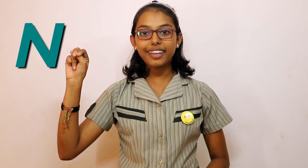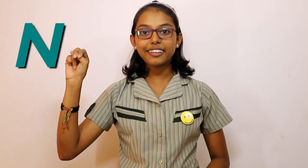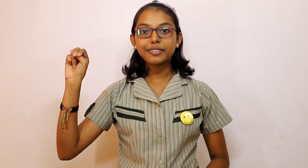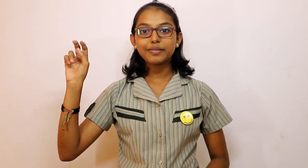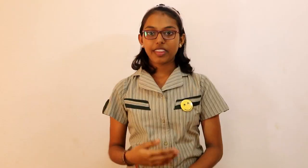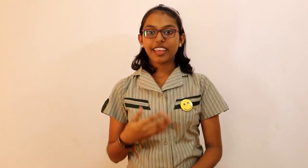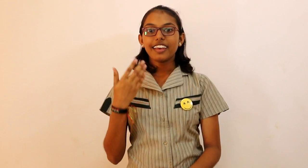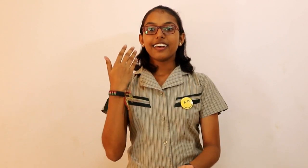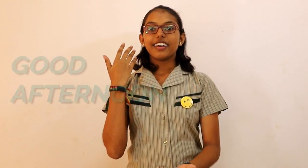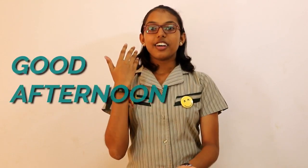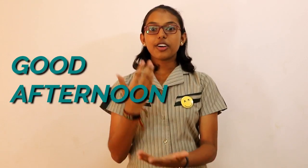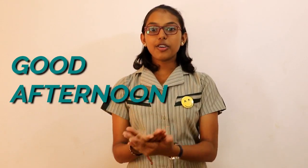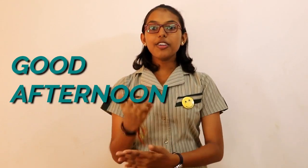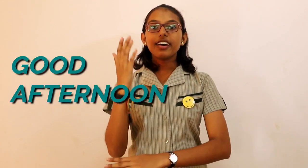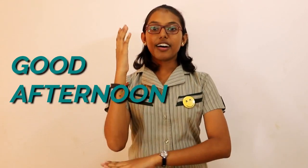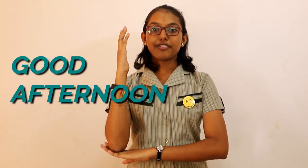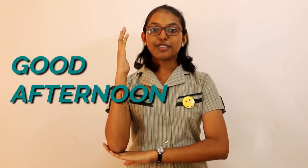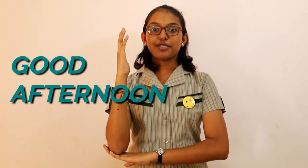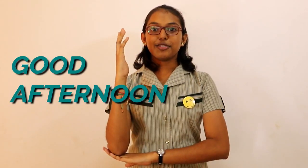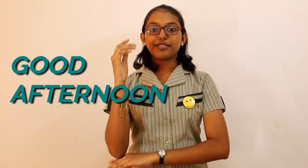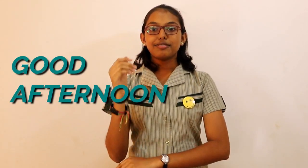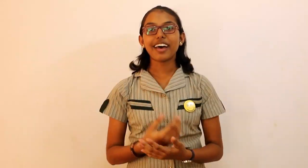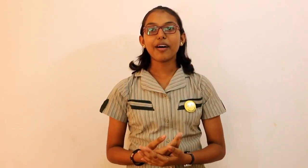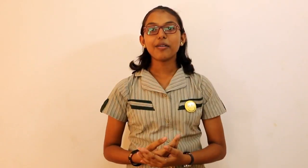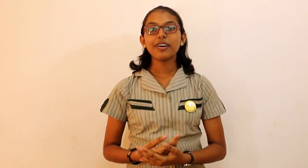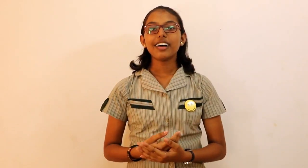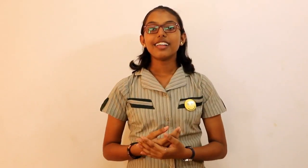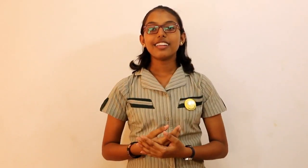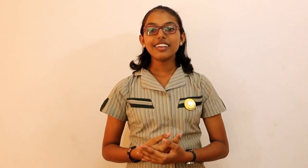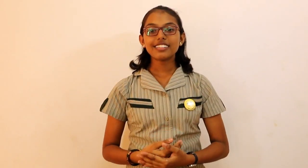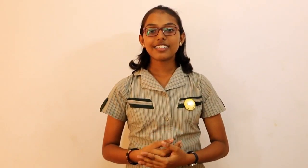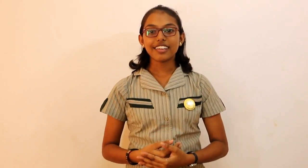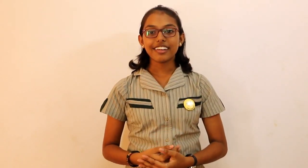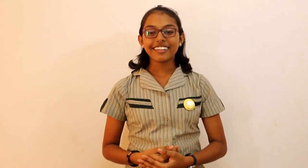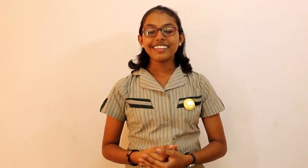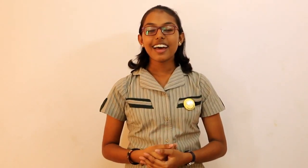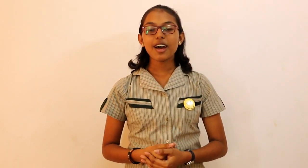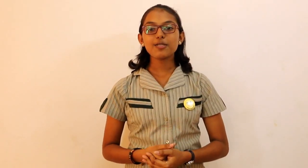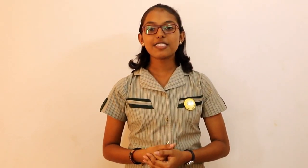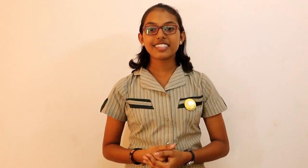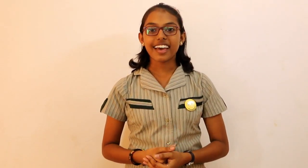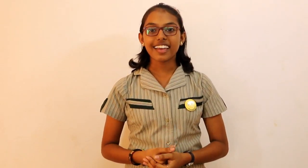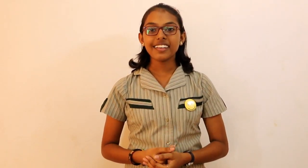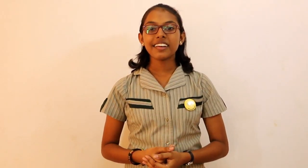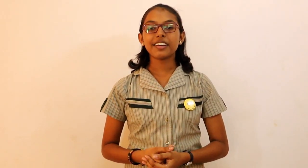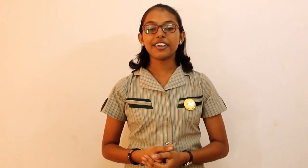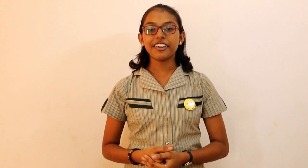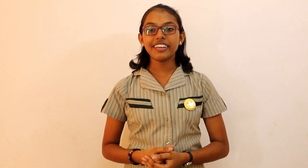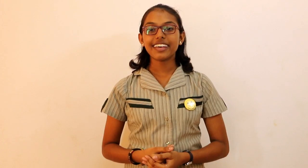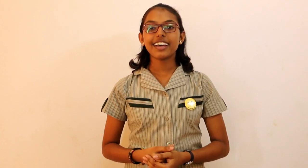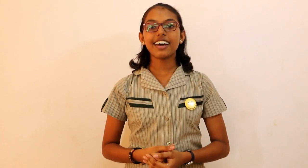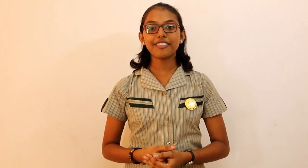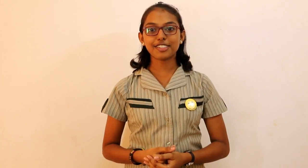Goodafternoon. Good afternoon. Now, let's learn how to sign good